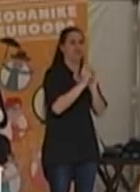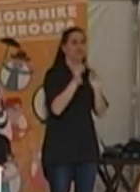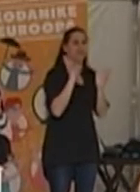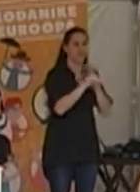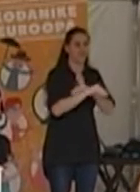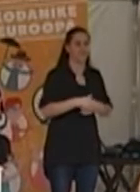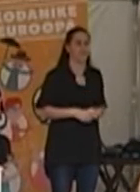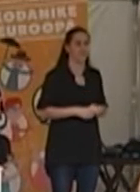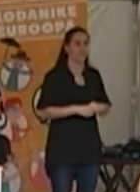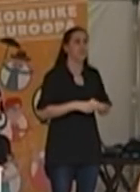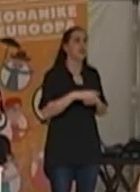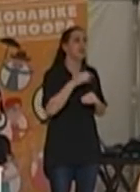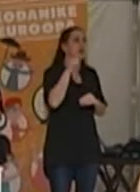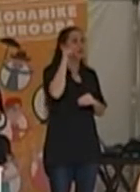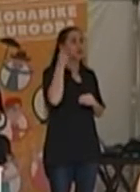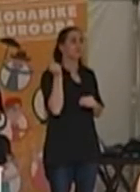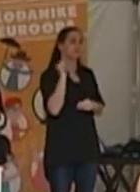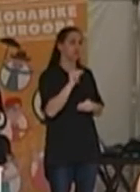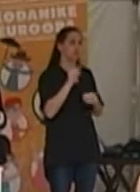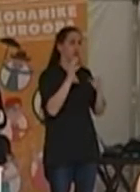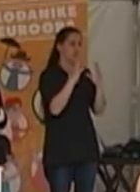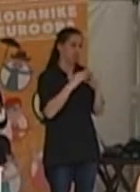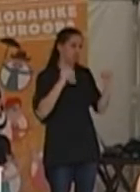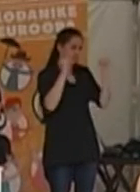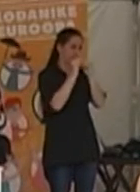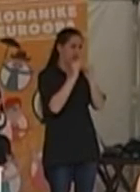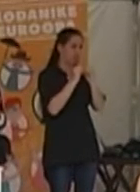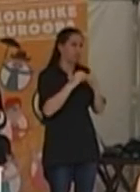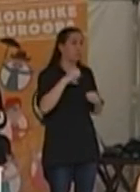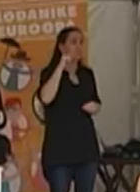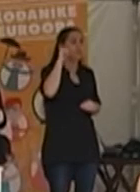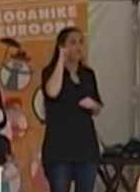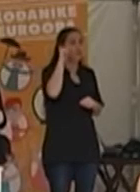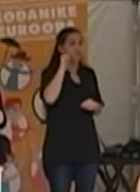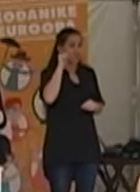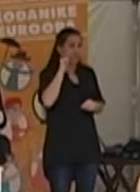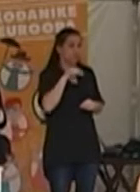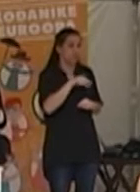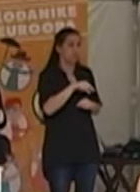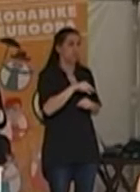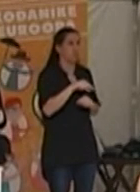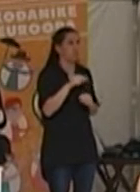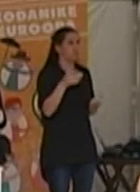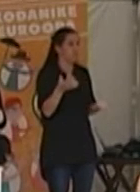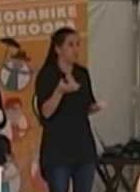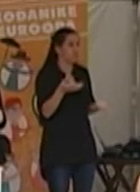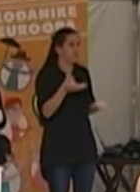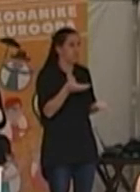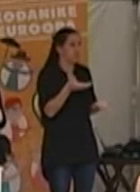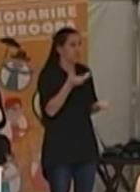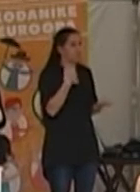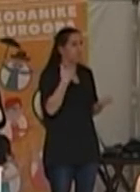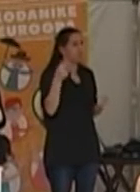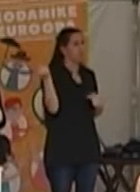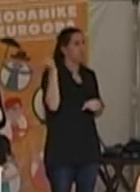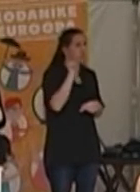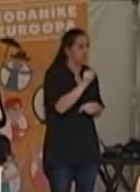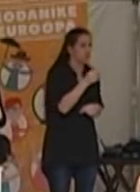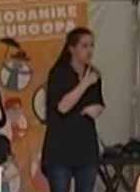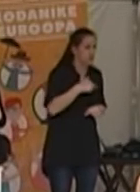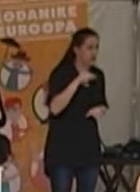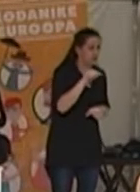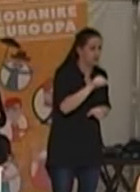As a woman coming from the UK where feminism is enjoying quite a resurgence, I was quite surprised when I came to Denmark. You think of it as a